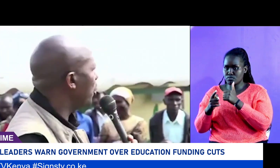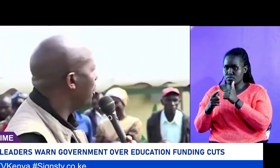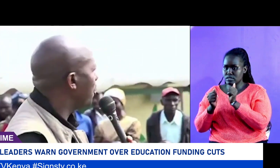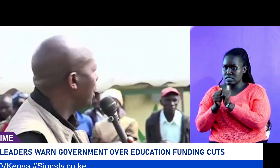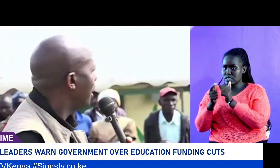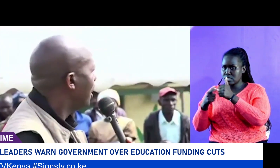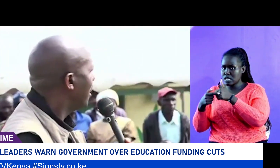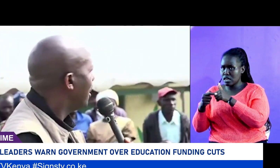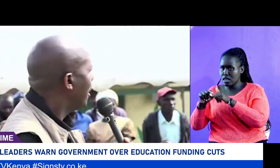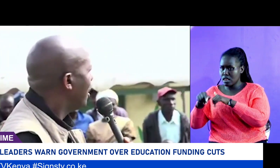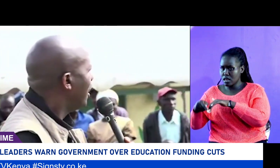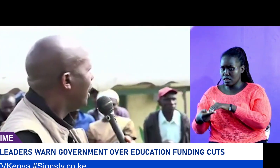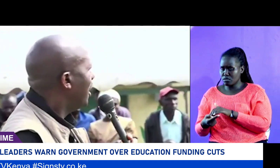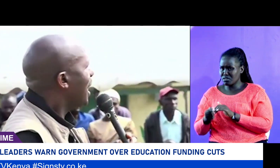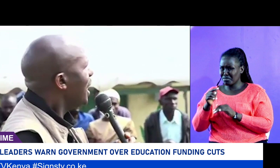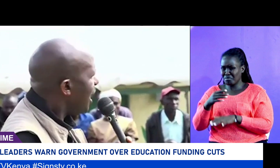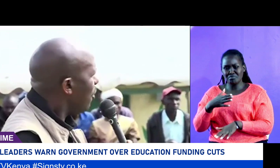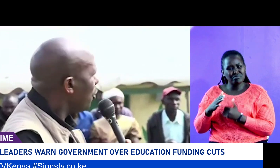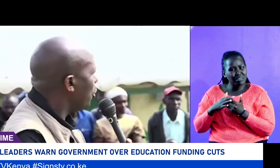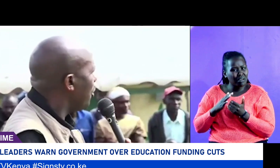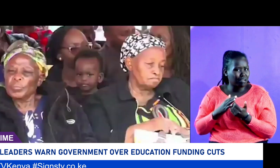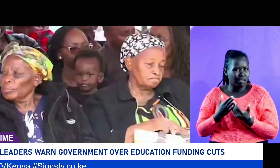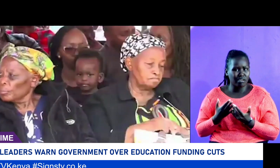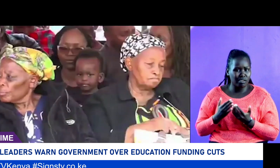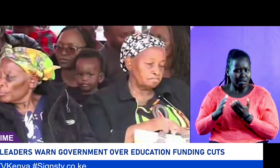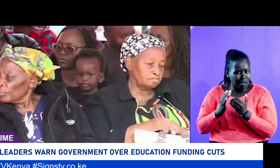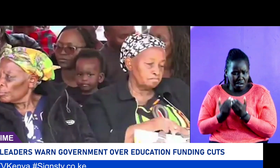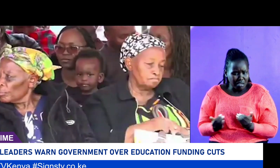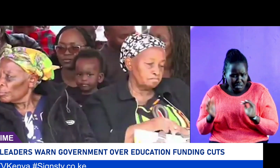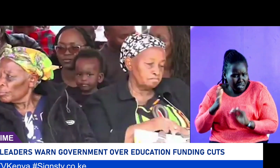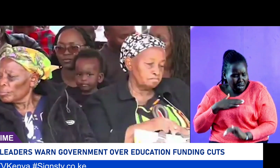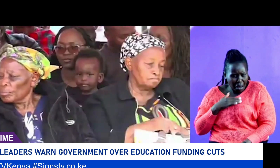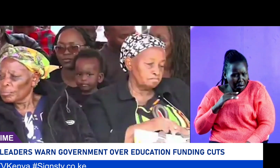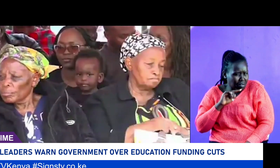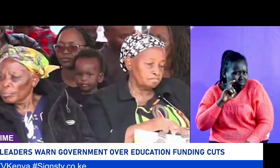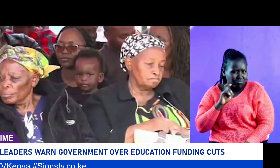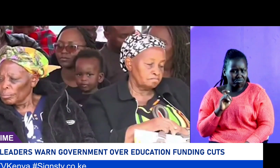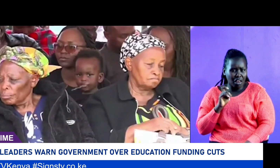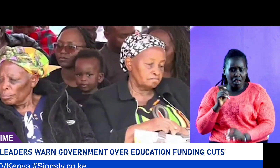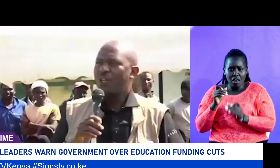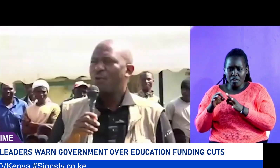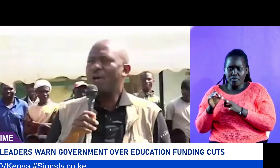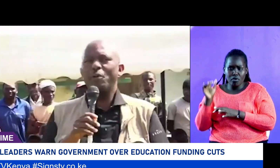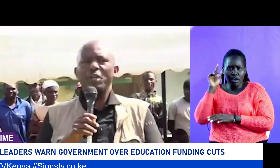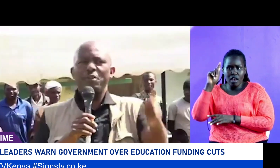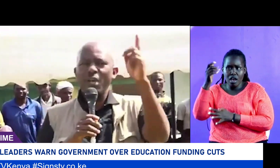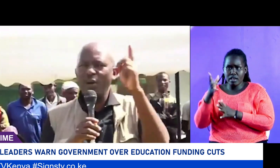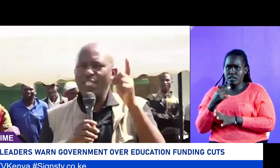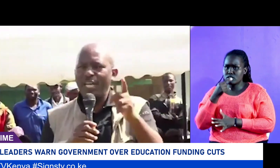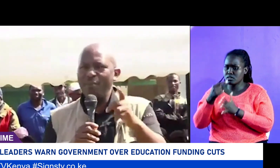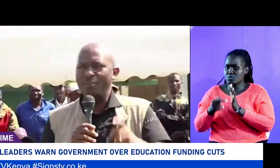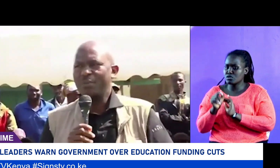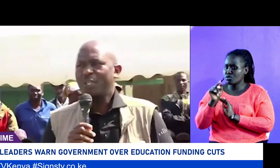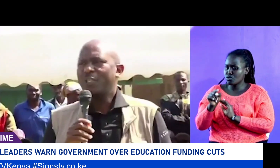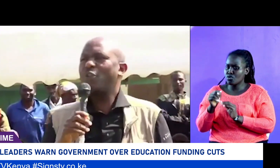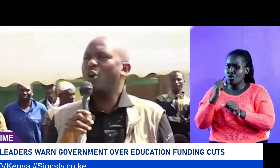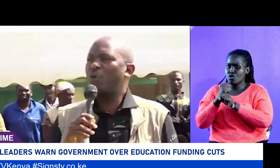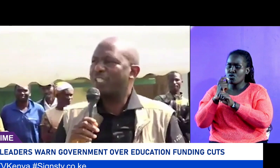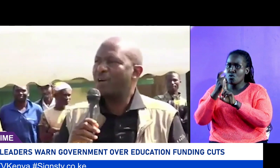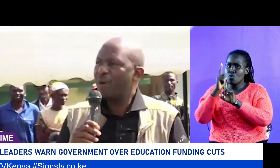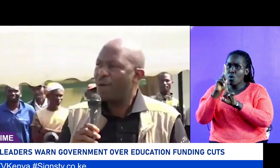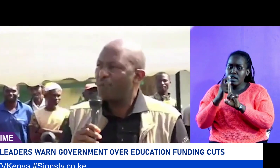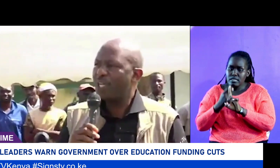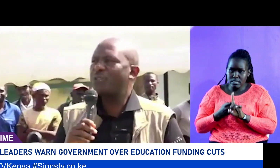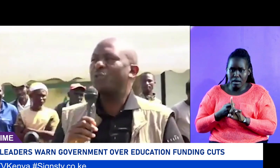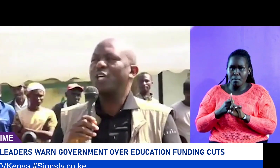masomo ya watoto wetu? Anajali watoto wetu kweli? Ukisikia wananchi wanasema kwamba wewe utafanya one term, sio